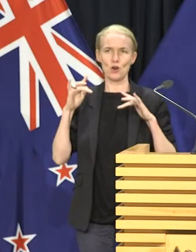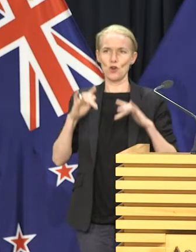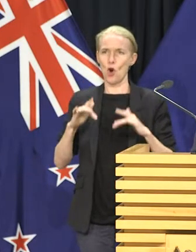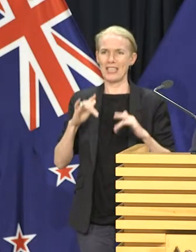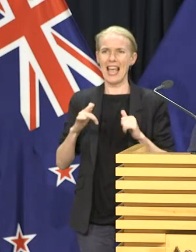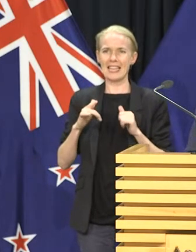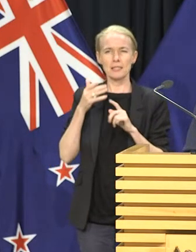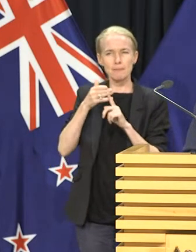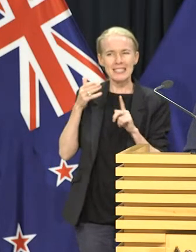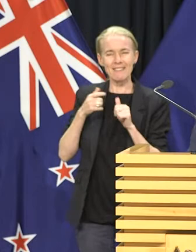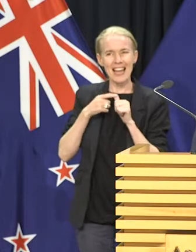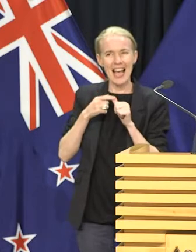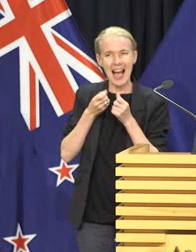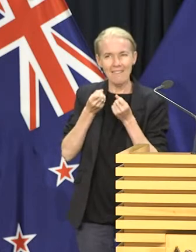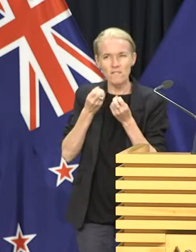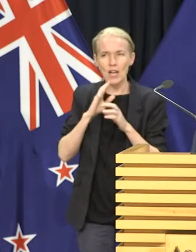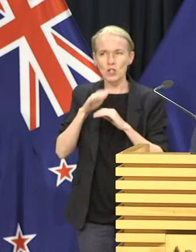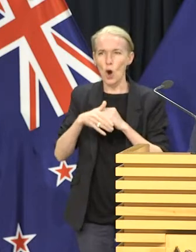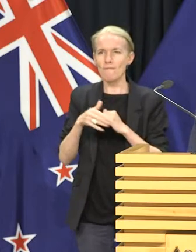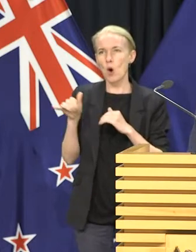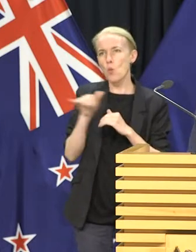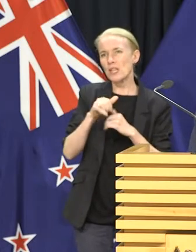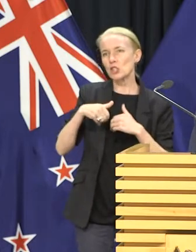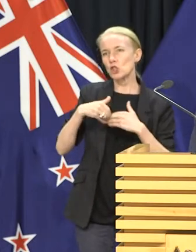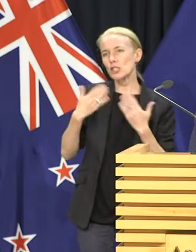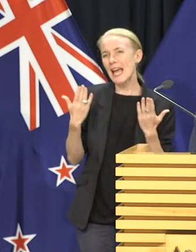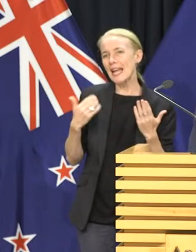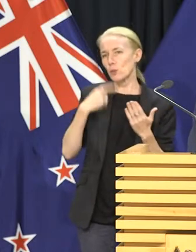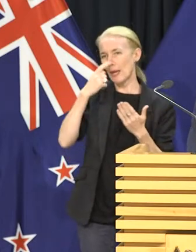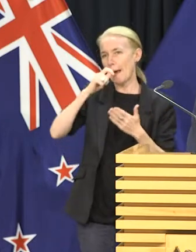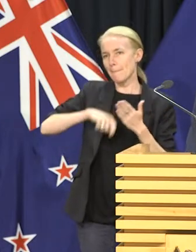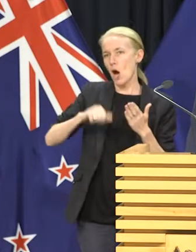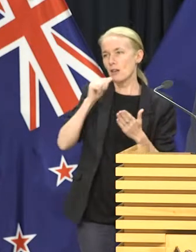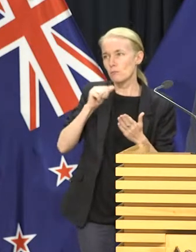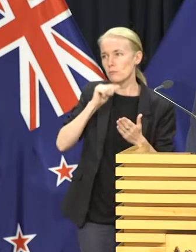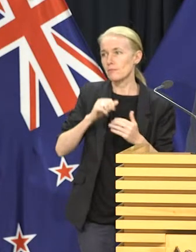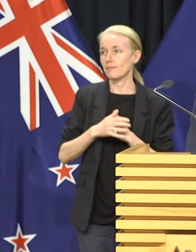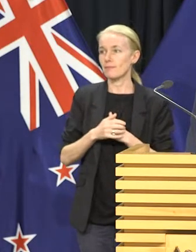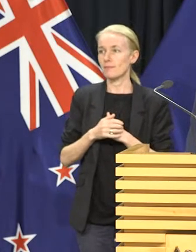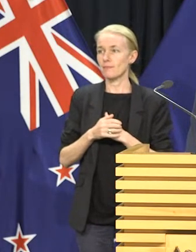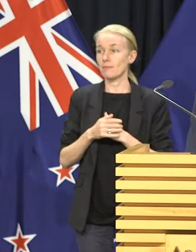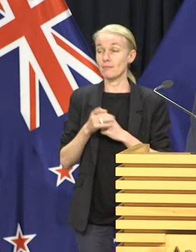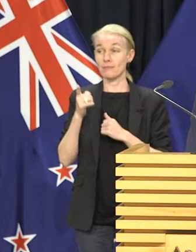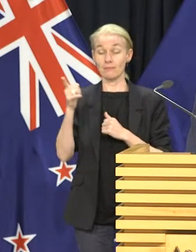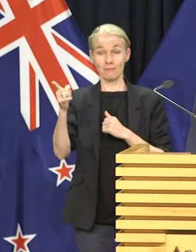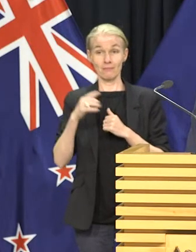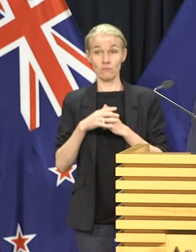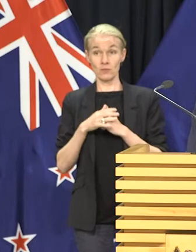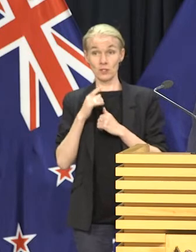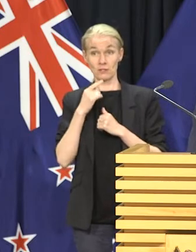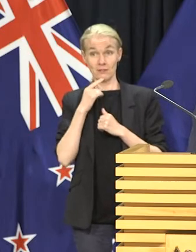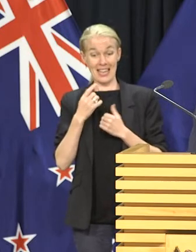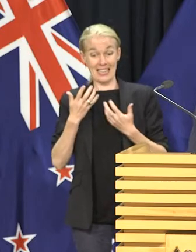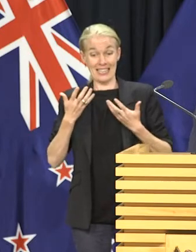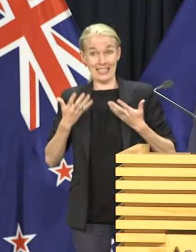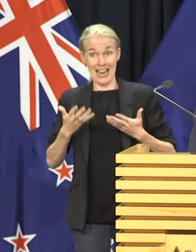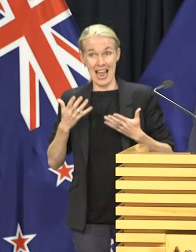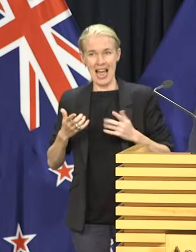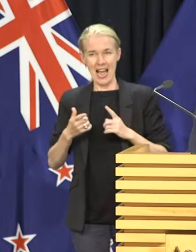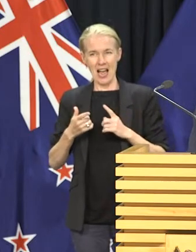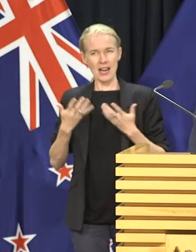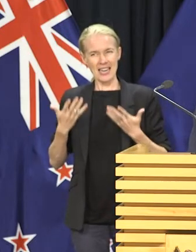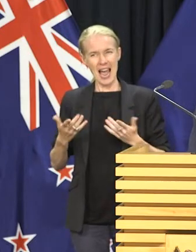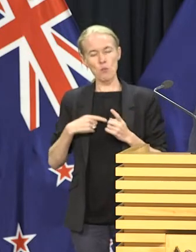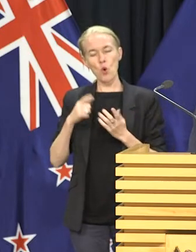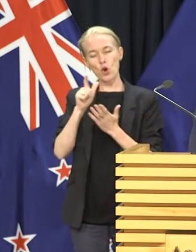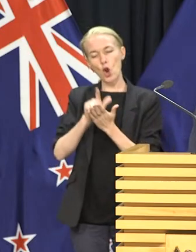advice around availability on certain days. I mean, abortion obviously got taken out of the Crimes Act and is now treated as health policy. Do you